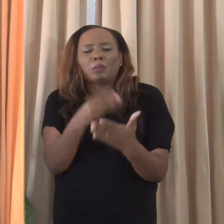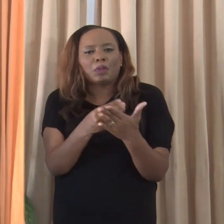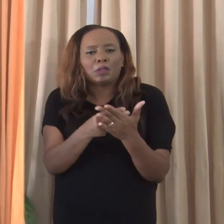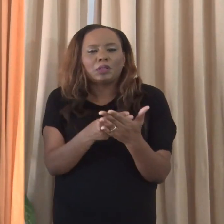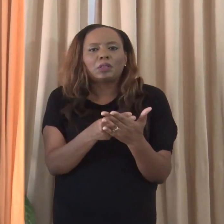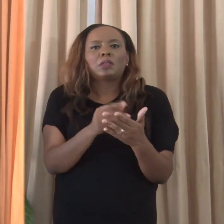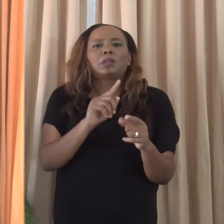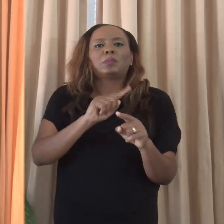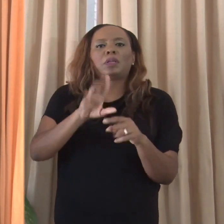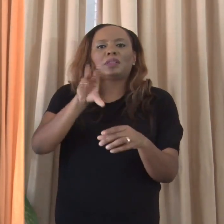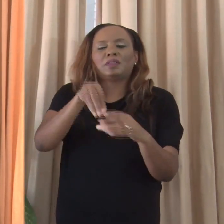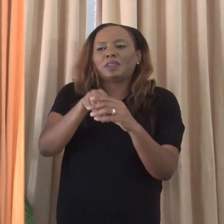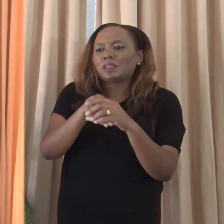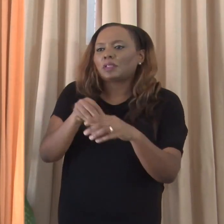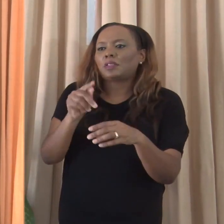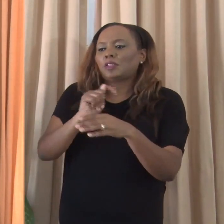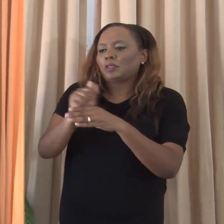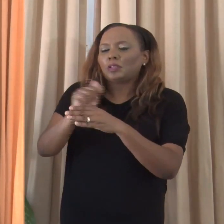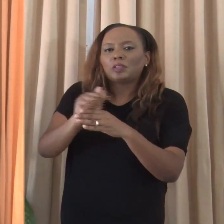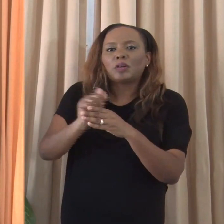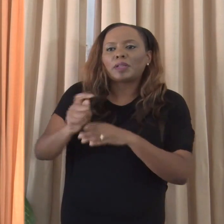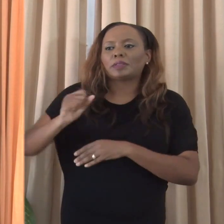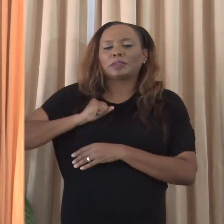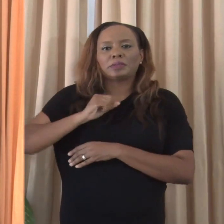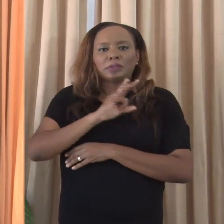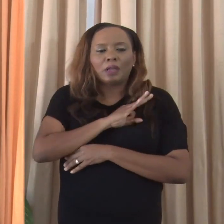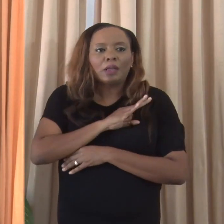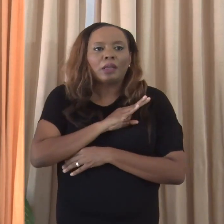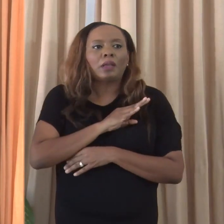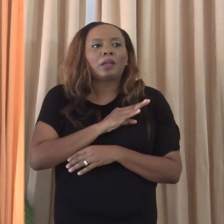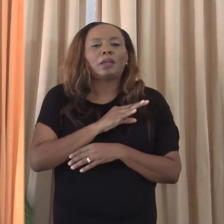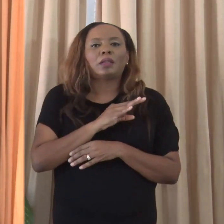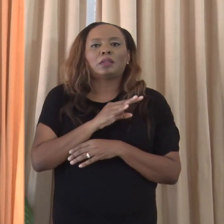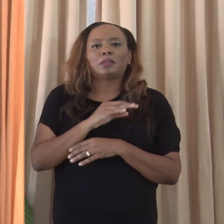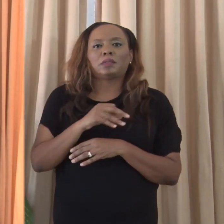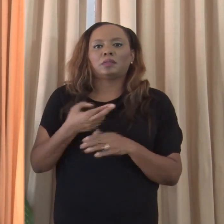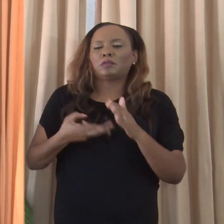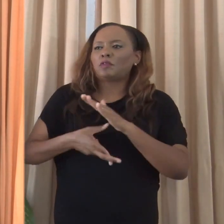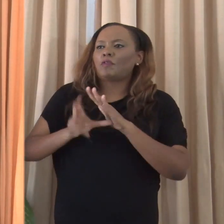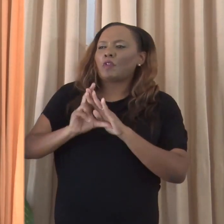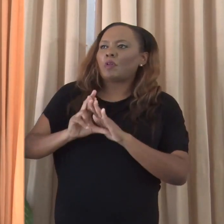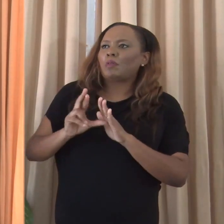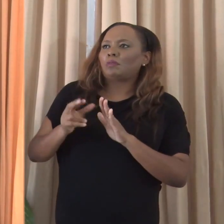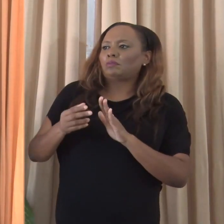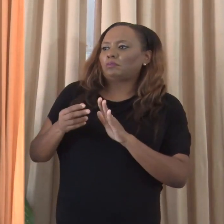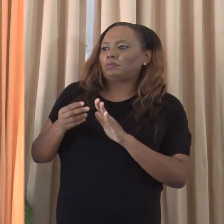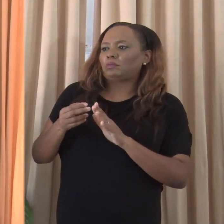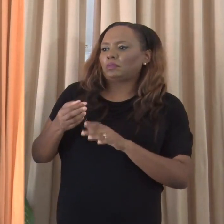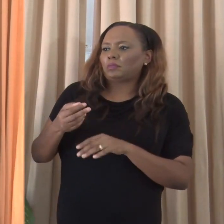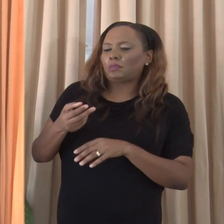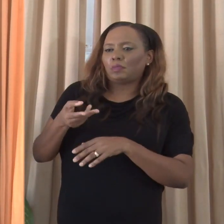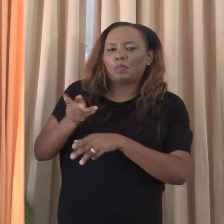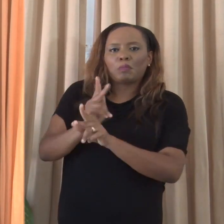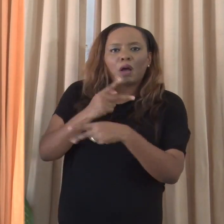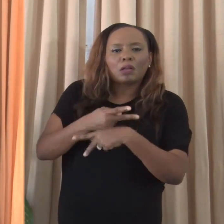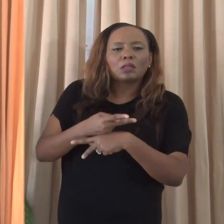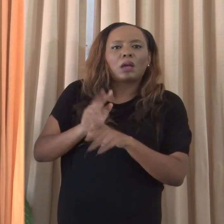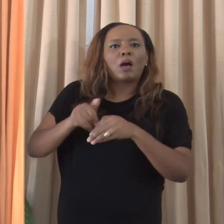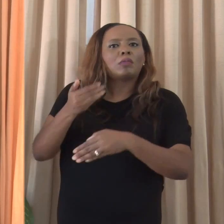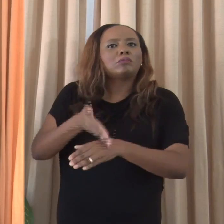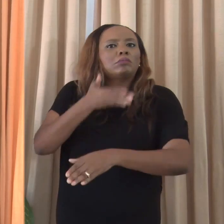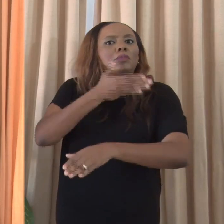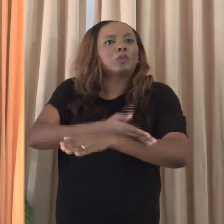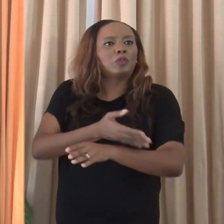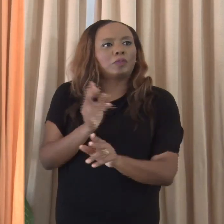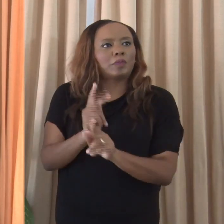but also in terms of training of staff, in terms of reviewing and enhancing the product that we have on the island. I have